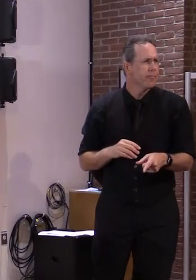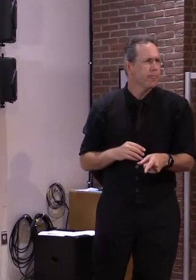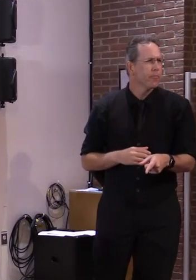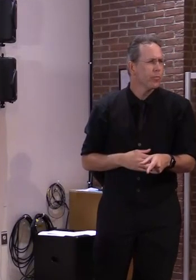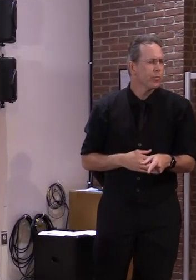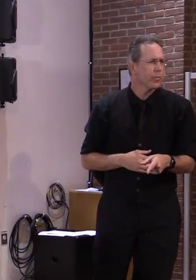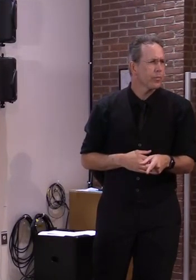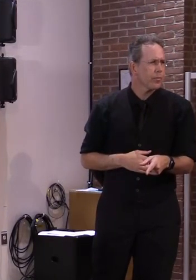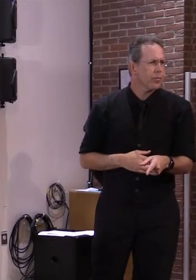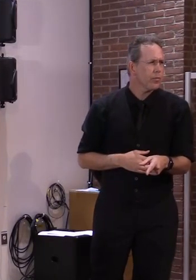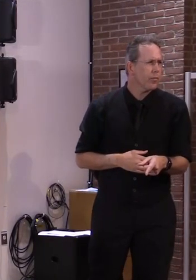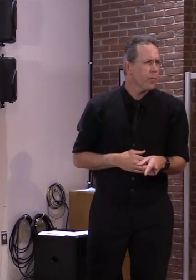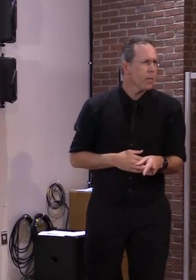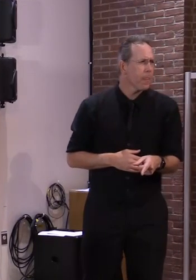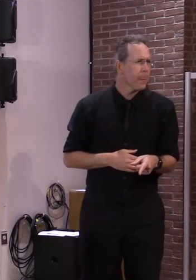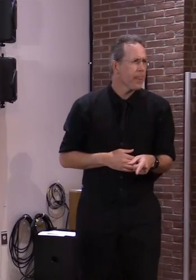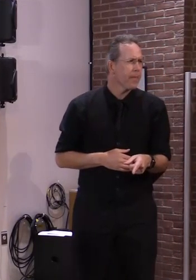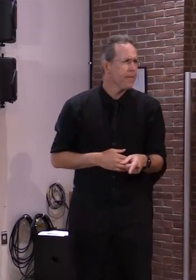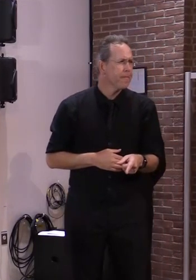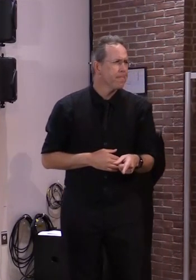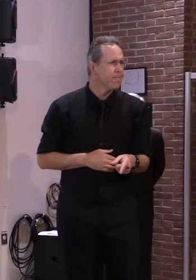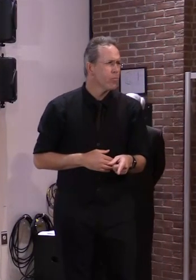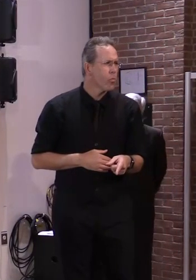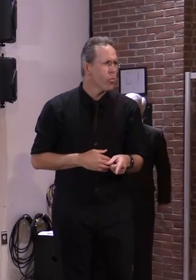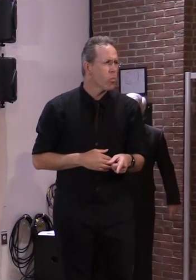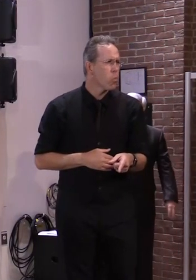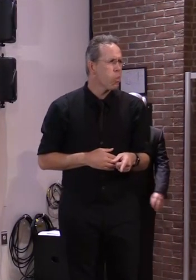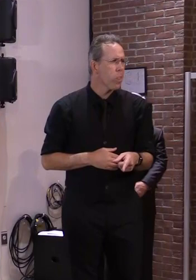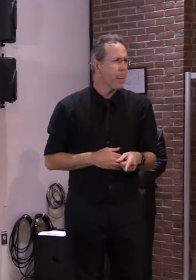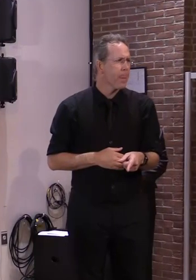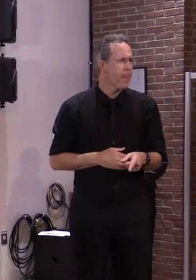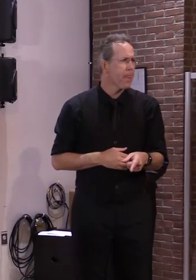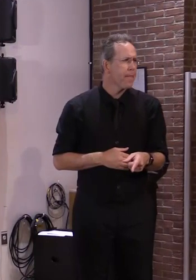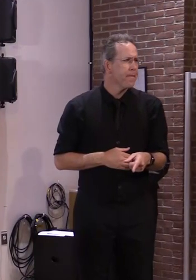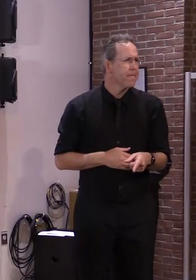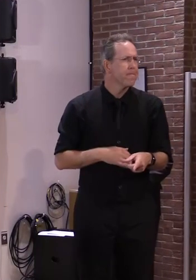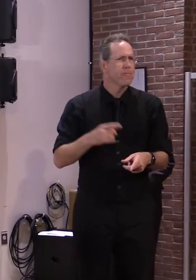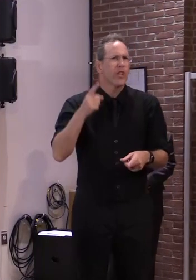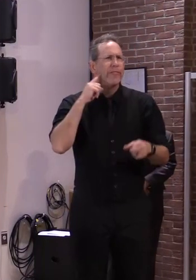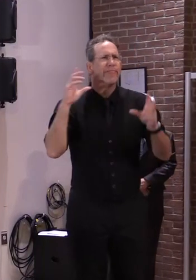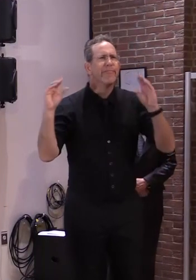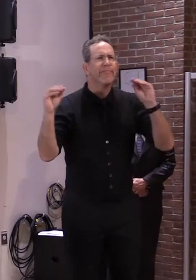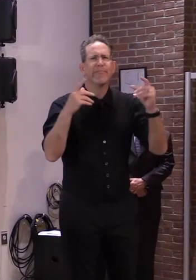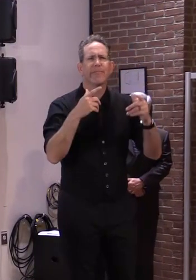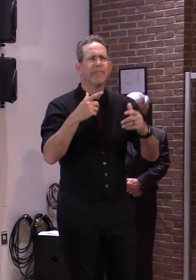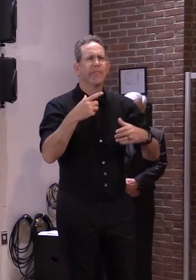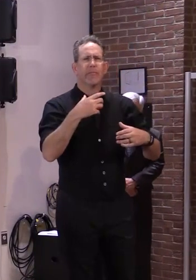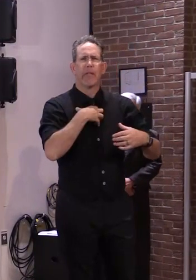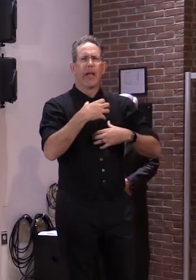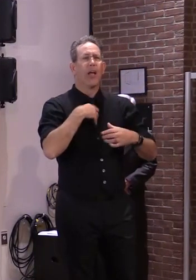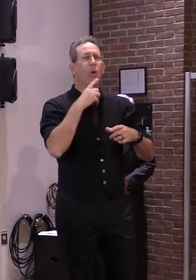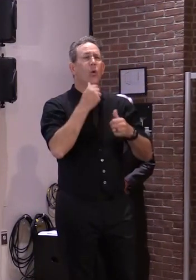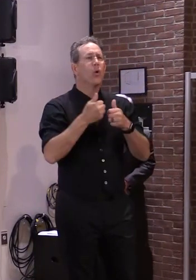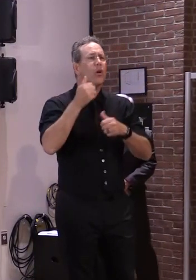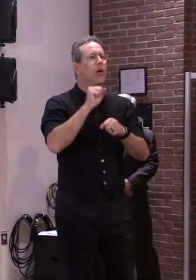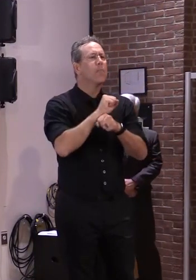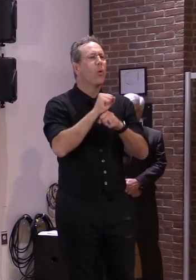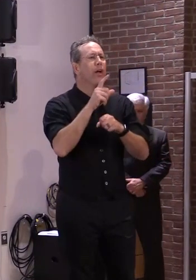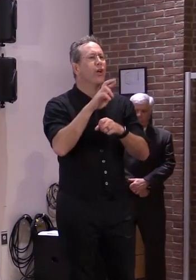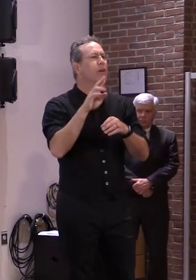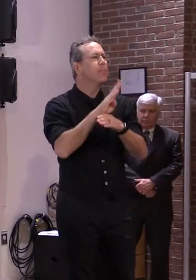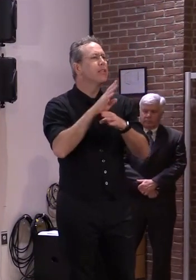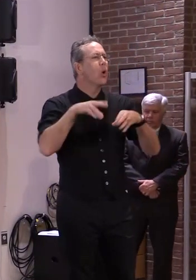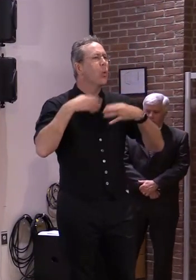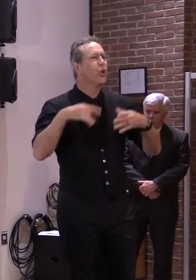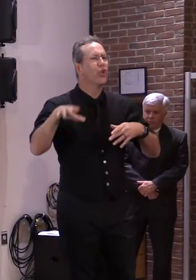work. This is especially acute, of course, in the tourism industry. And I'm wondering what your reaction to that. A lot of the complaints are, well,